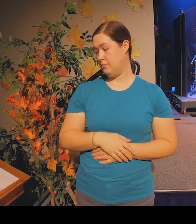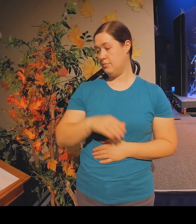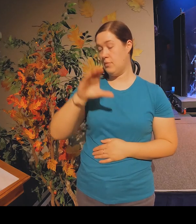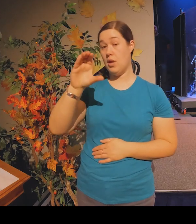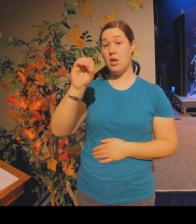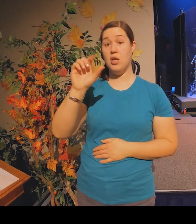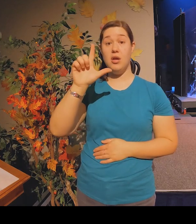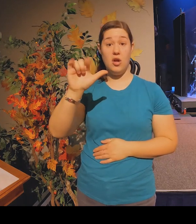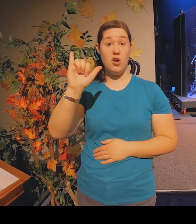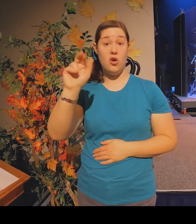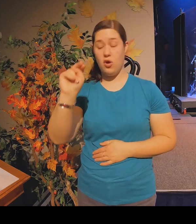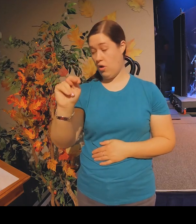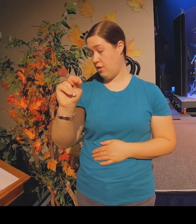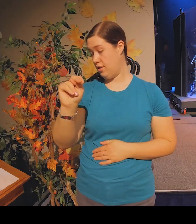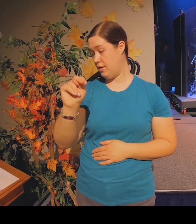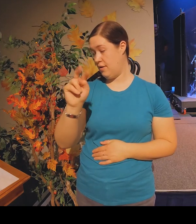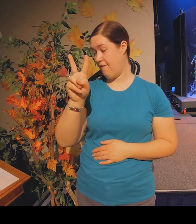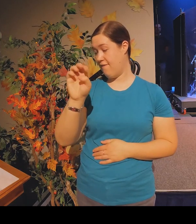Vessels.